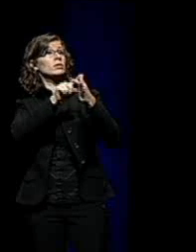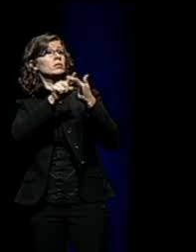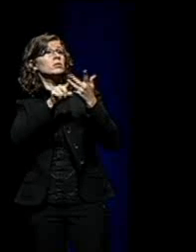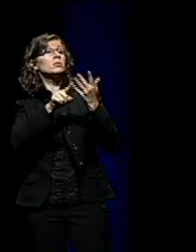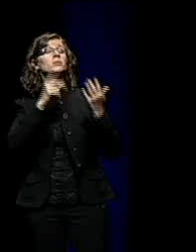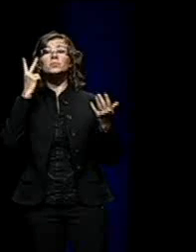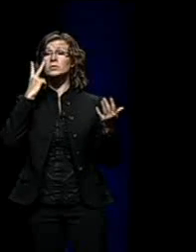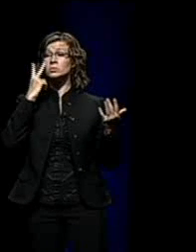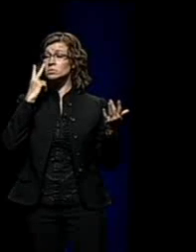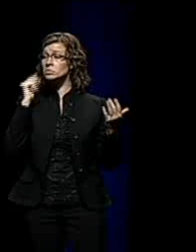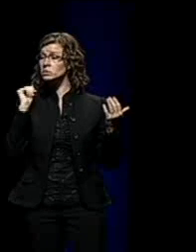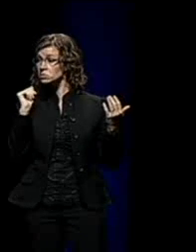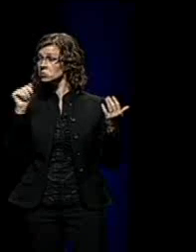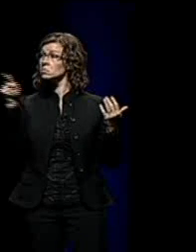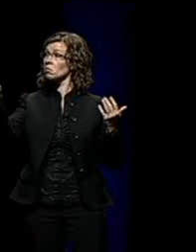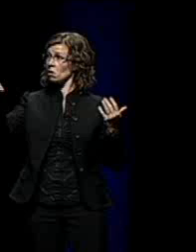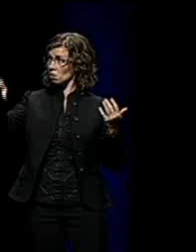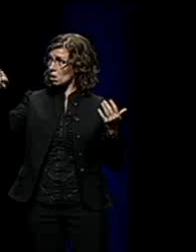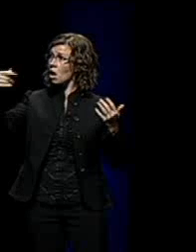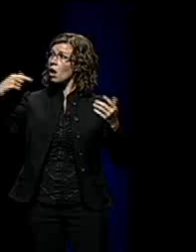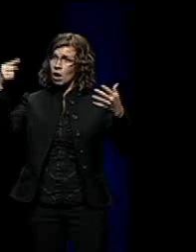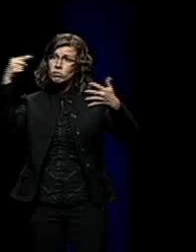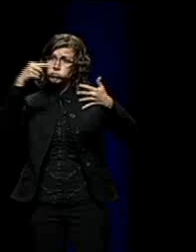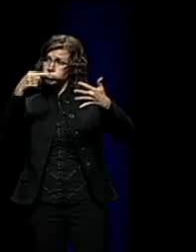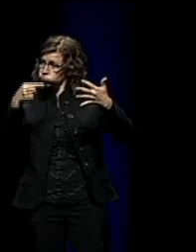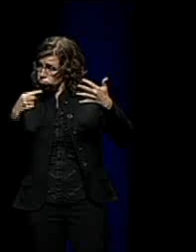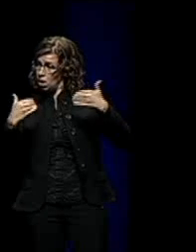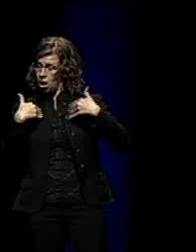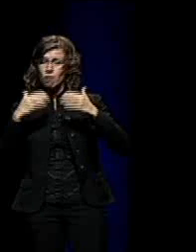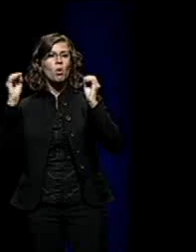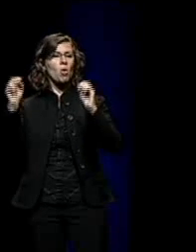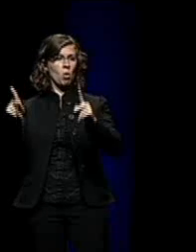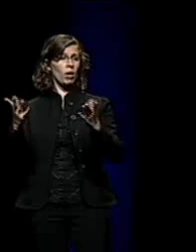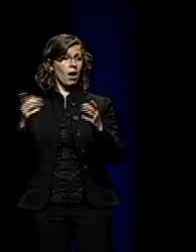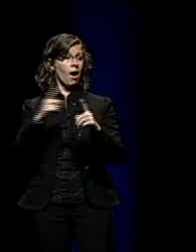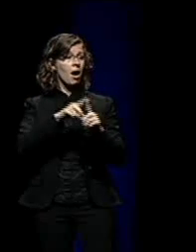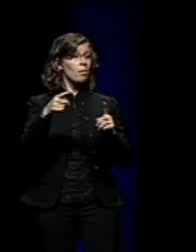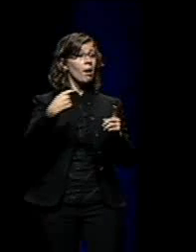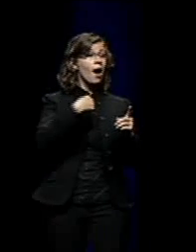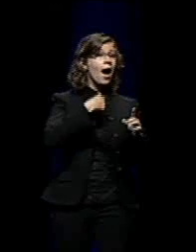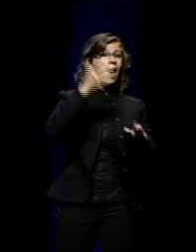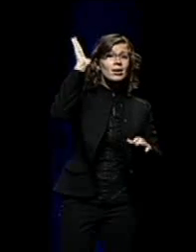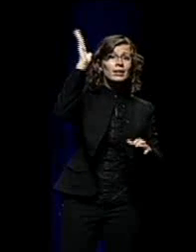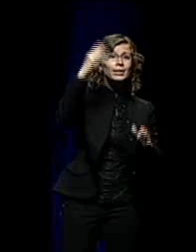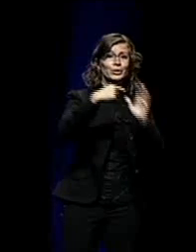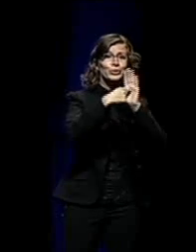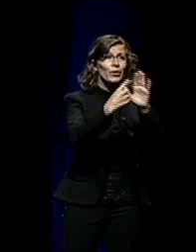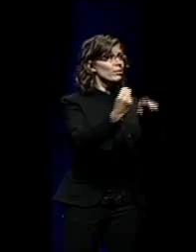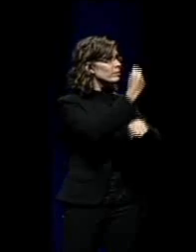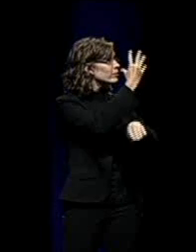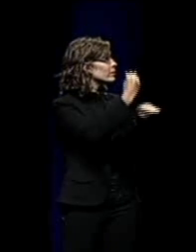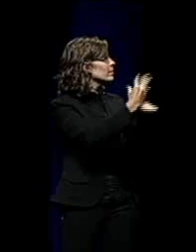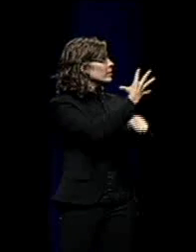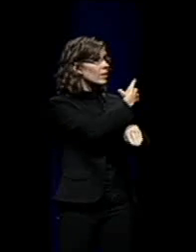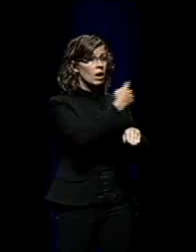yeah, I don't think you should trust just because I can stand up here and talk at you and show you pictures and stuff like that. You should really look